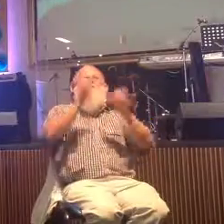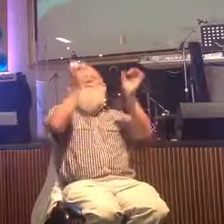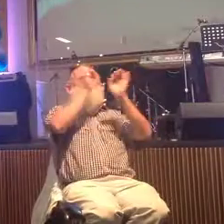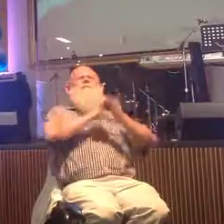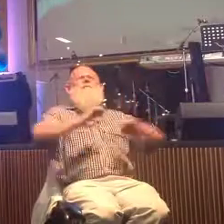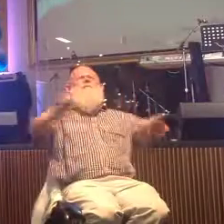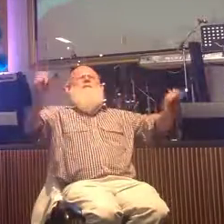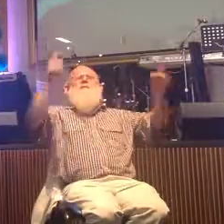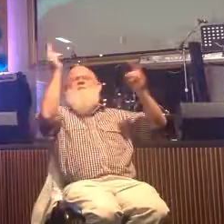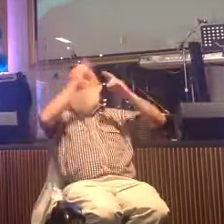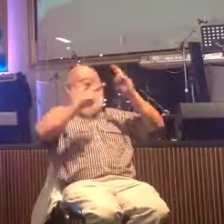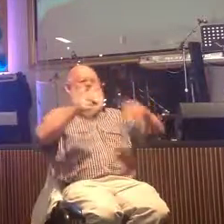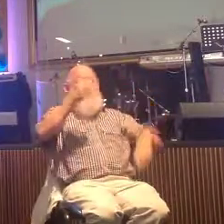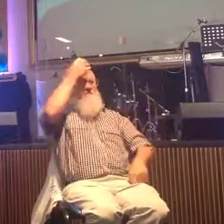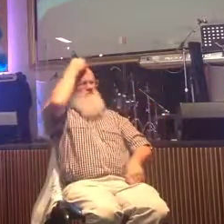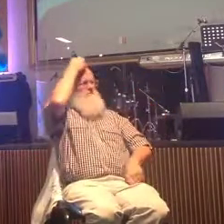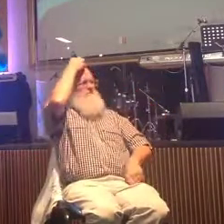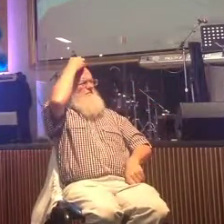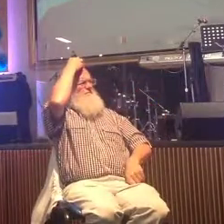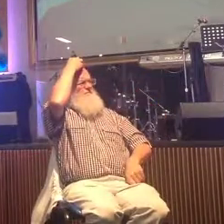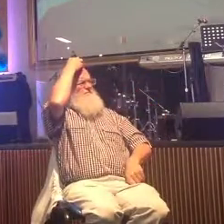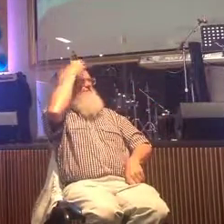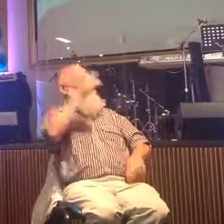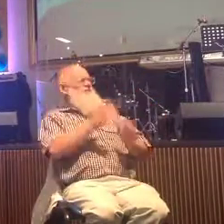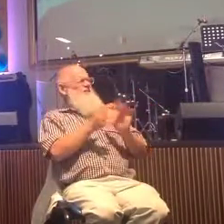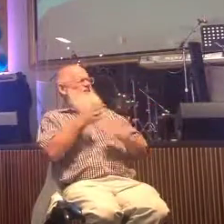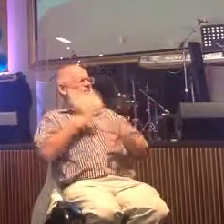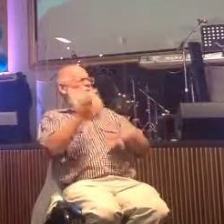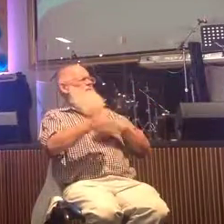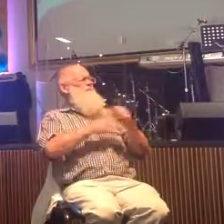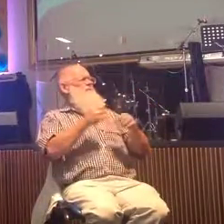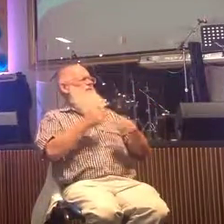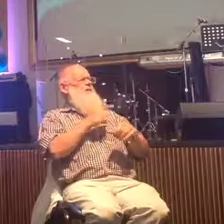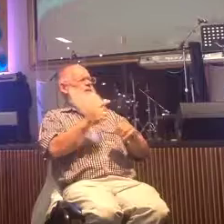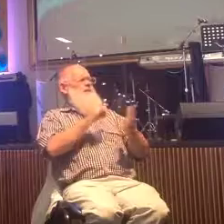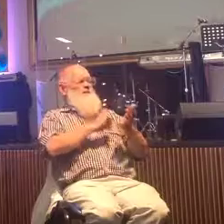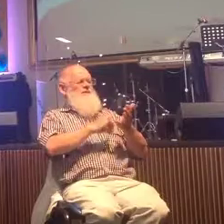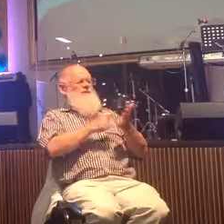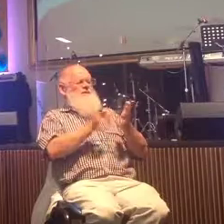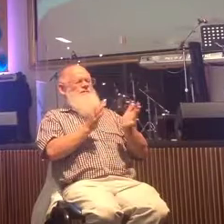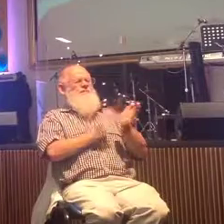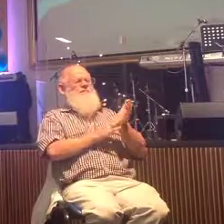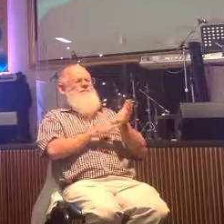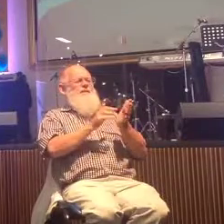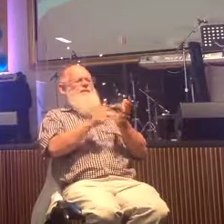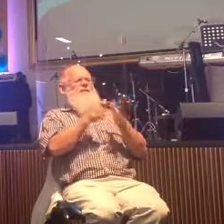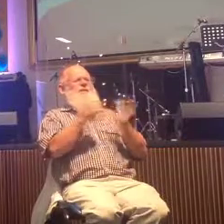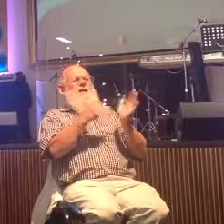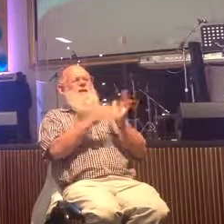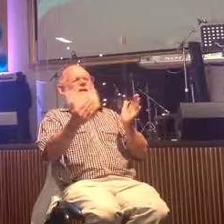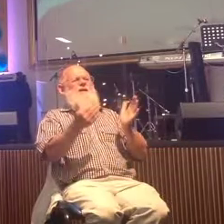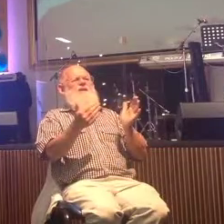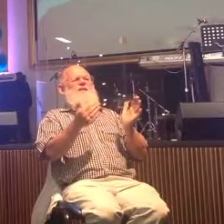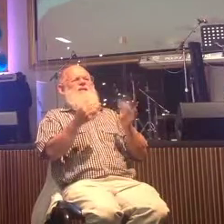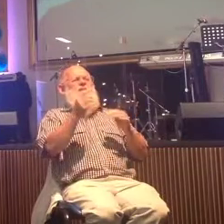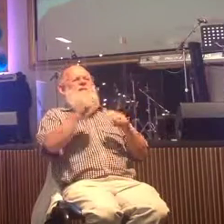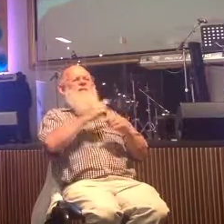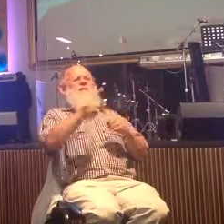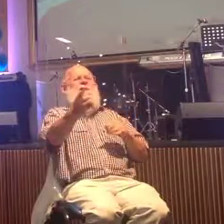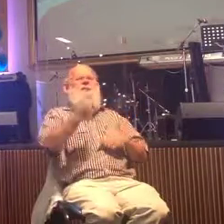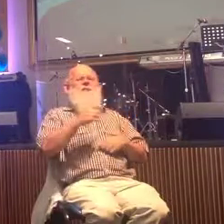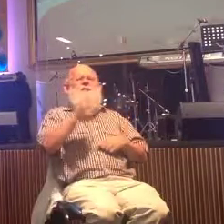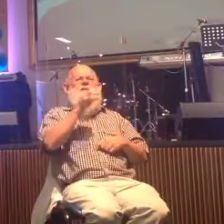like, what? Even Jesus is more powerful than the storm? And they get to the lake, they step off the boat, and they're like, oh, finally, okay, we're here. What are we going to do? And out comes the Incredible